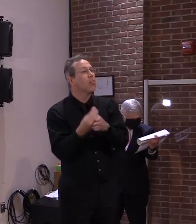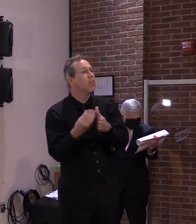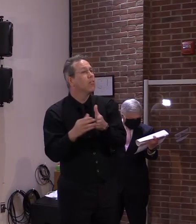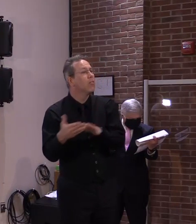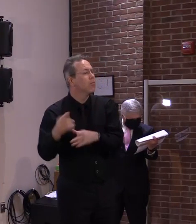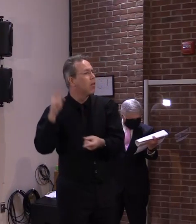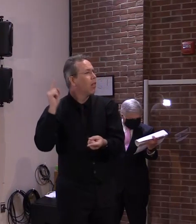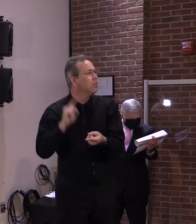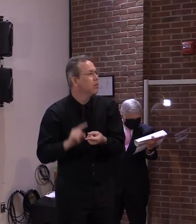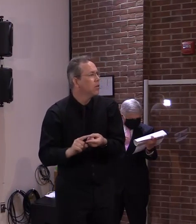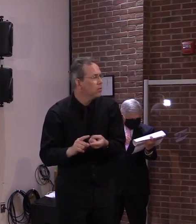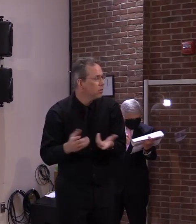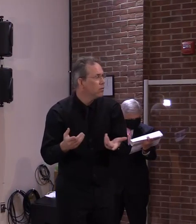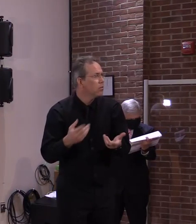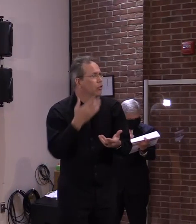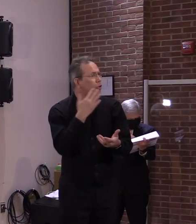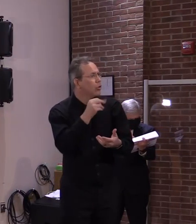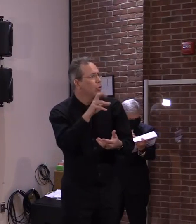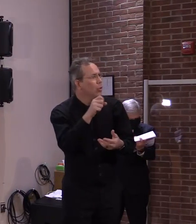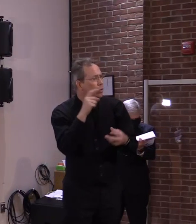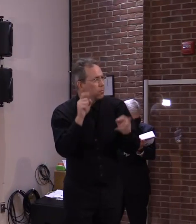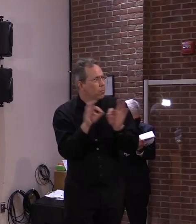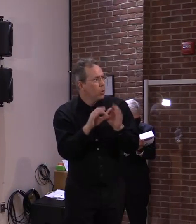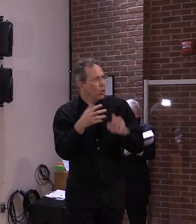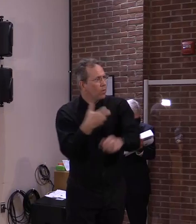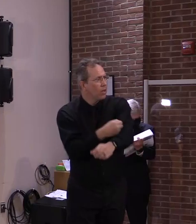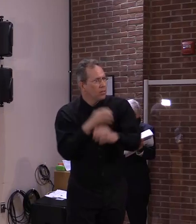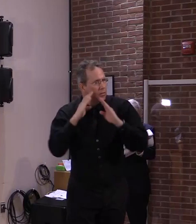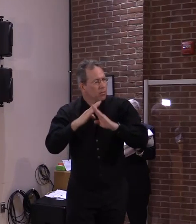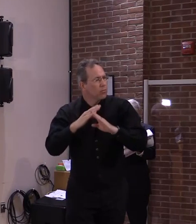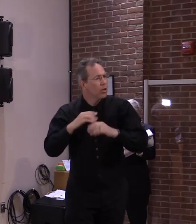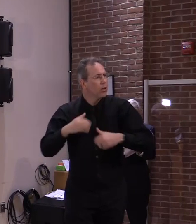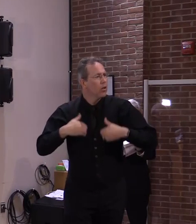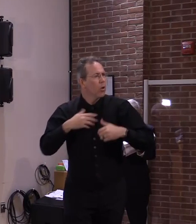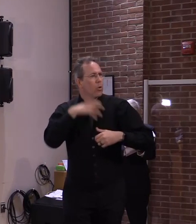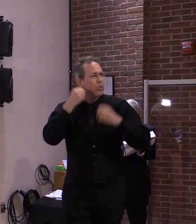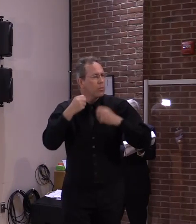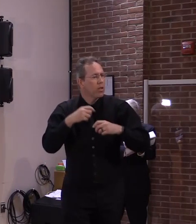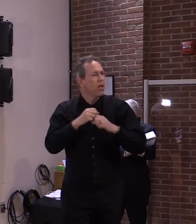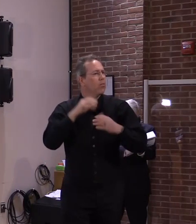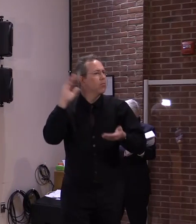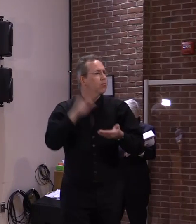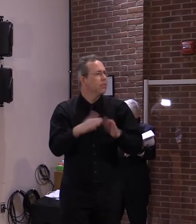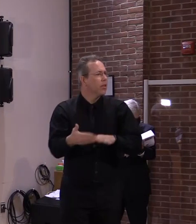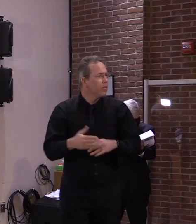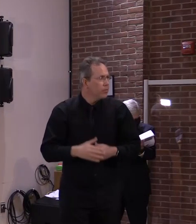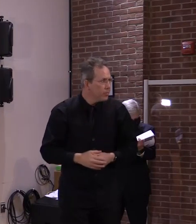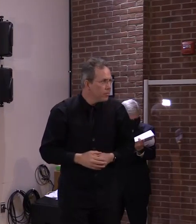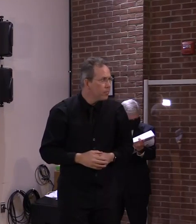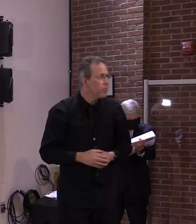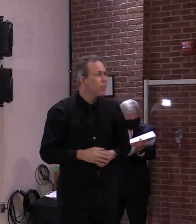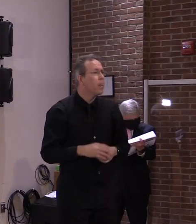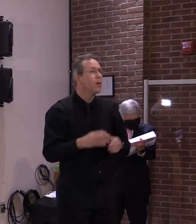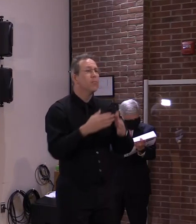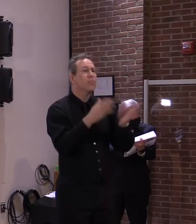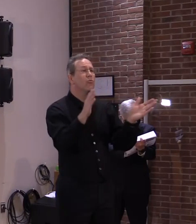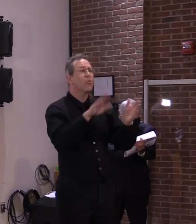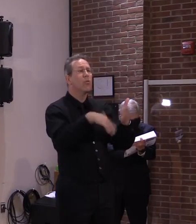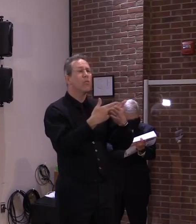the race, protecting the most vulnerable, we're clearly winning. I wouldn't want to comment on a vaccination